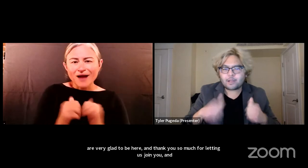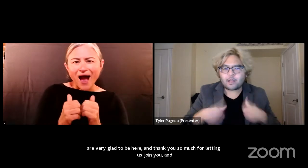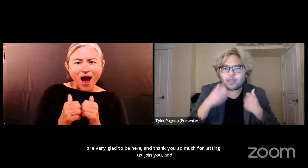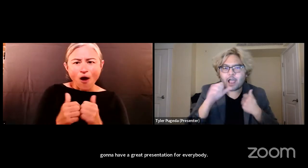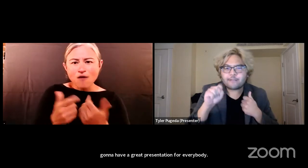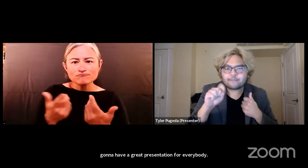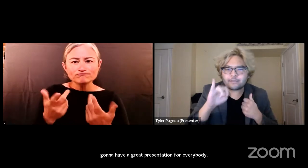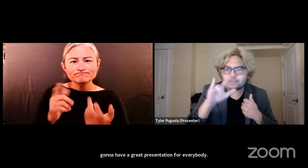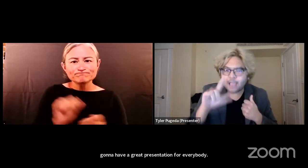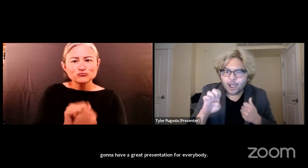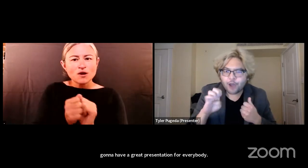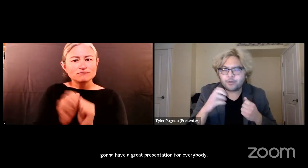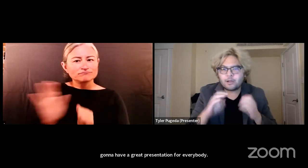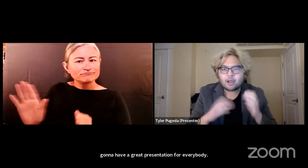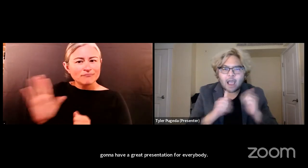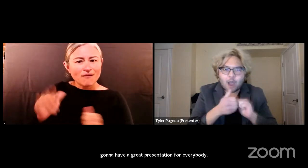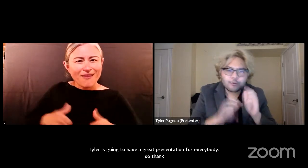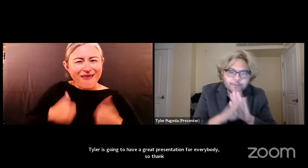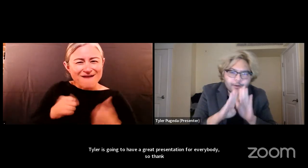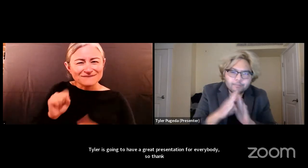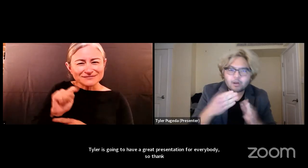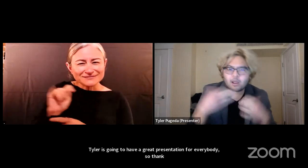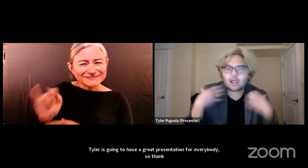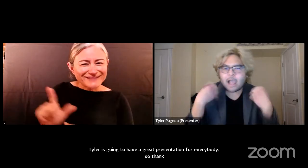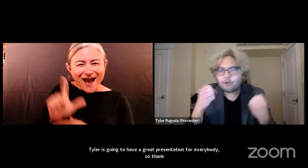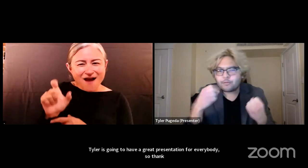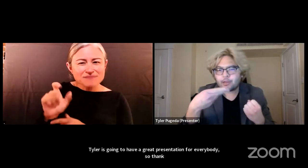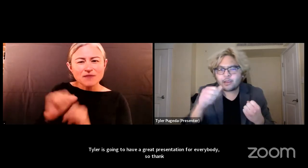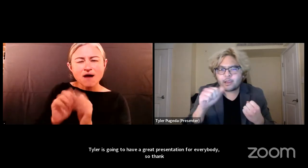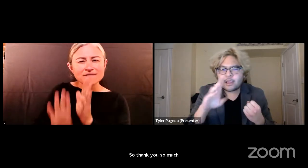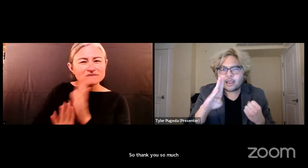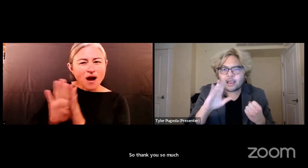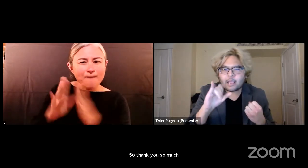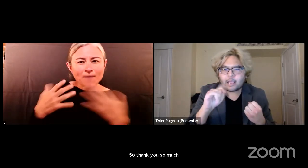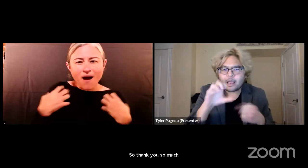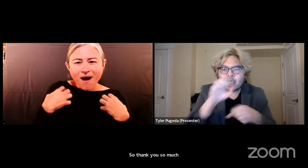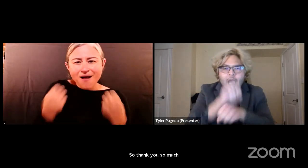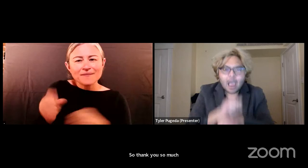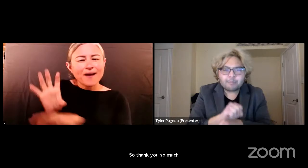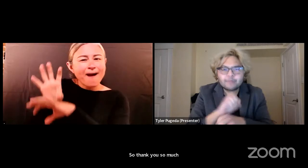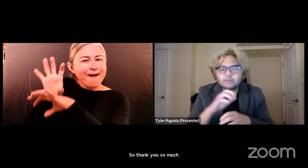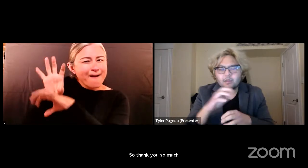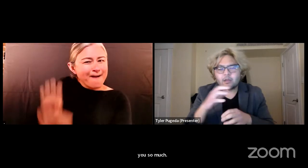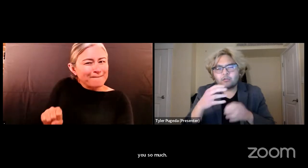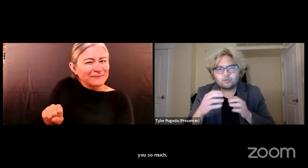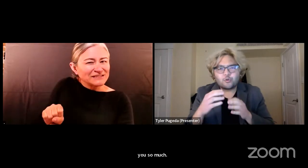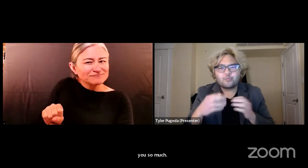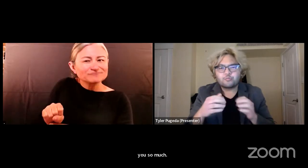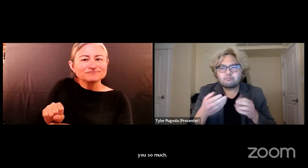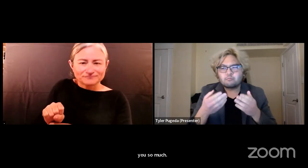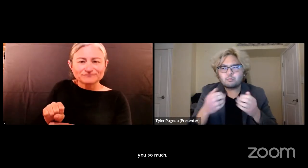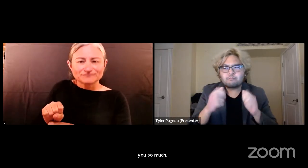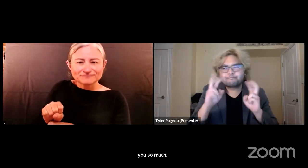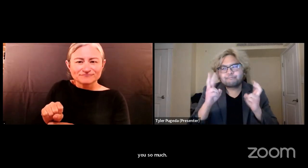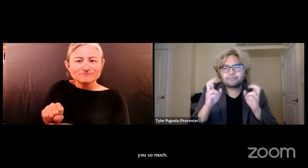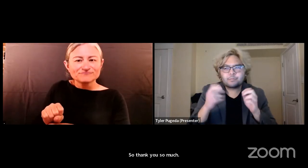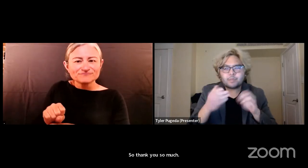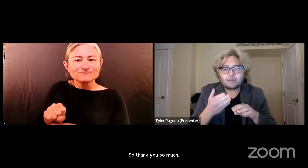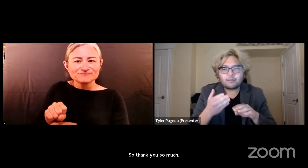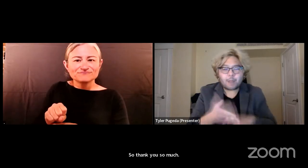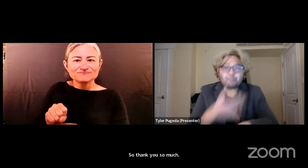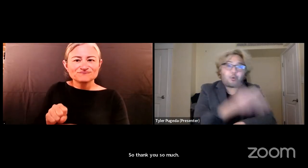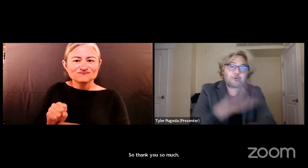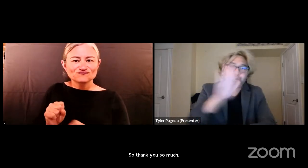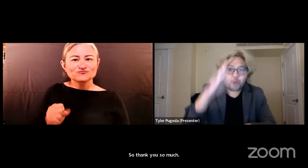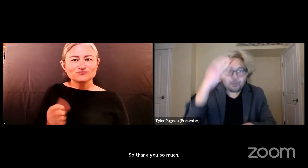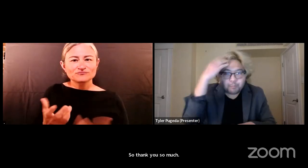with Alzheimer's, what we can do to change our lifestyles, how we can develop better habits within our daily